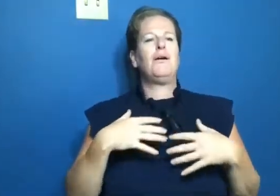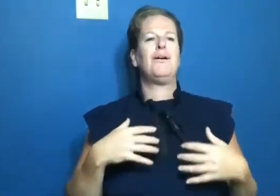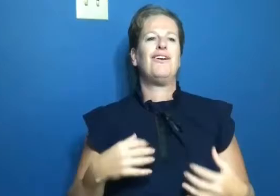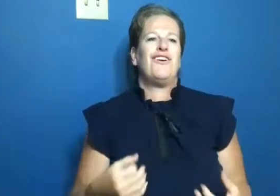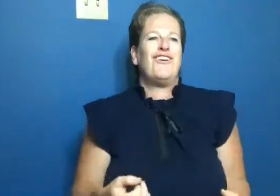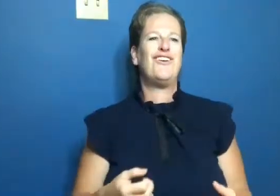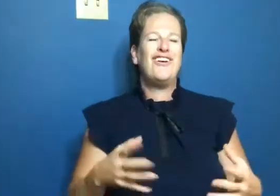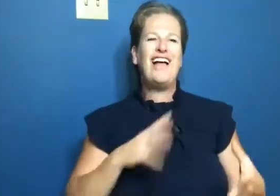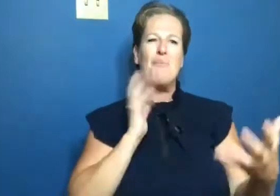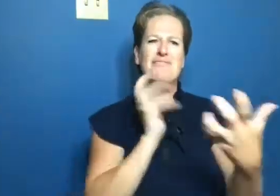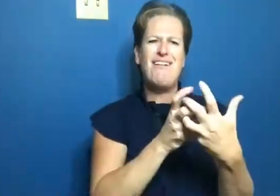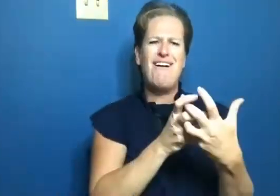belonged.